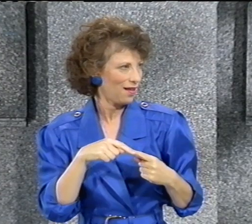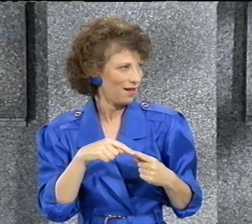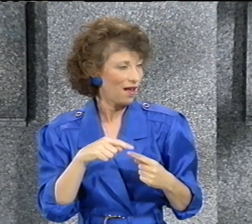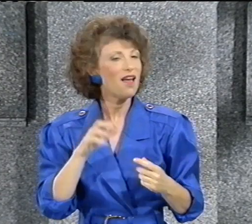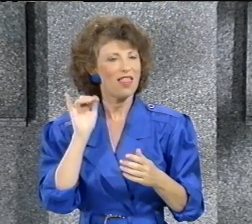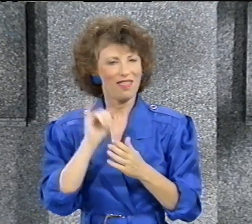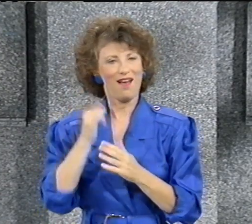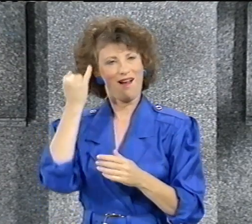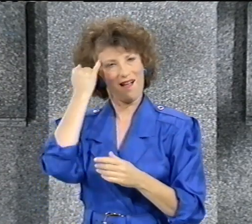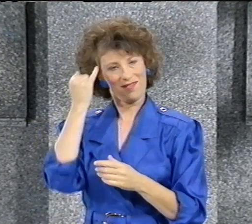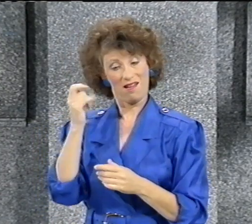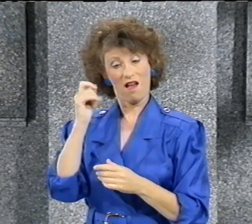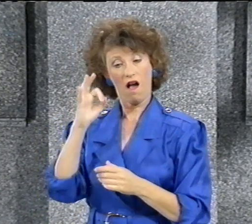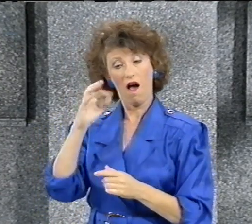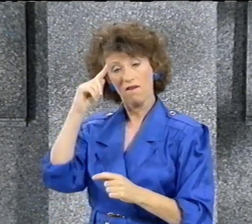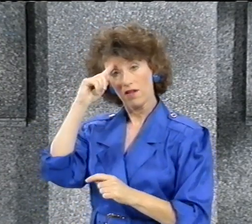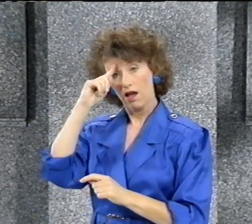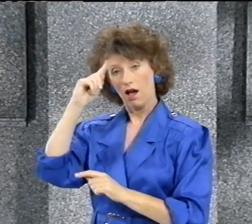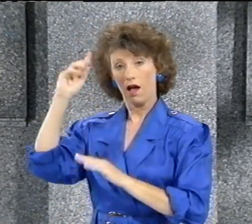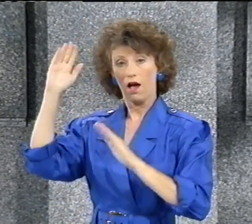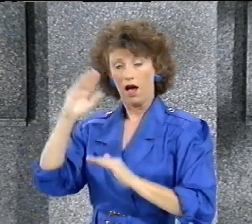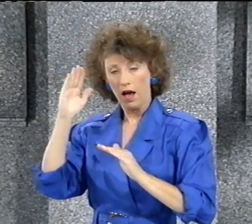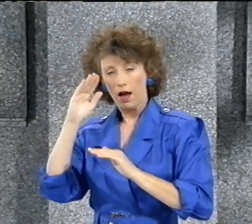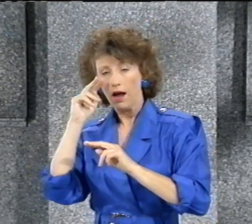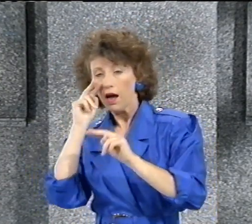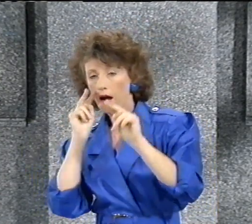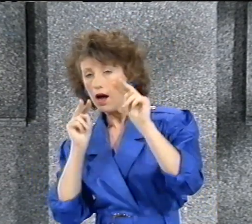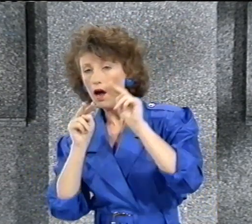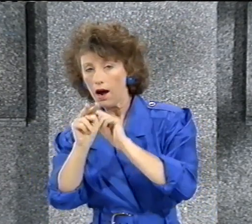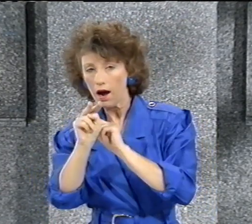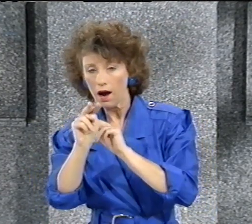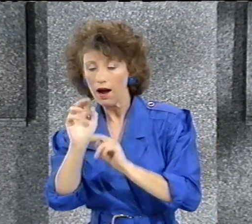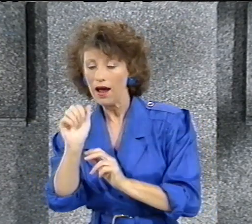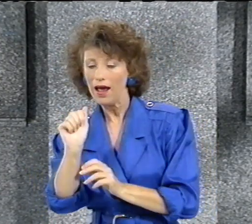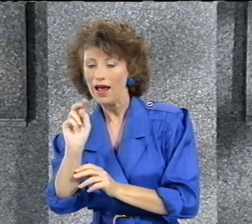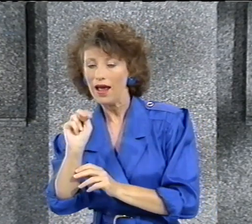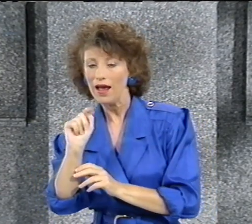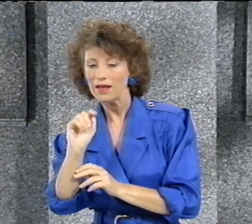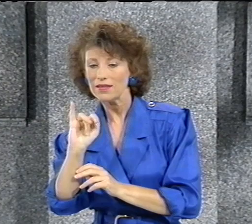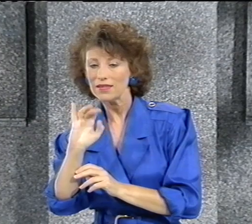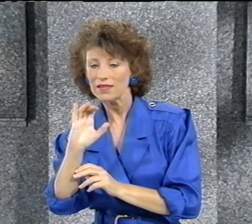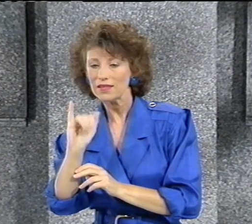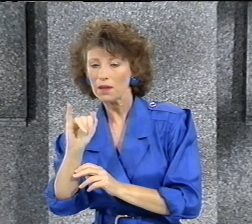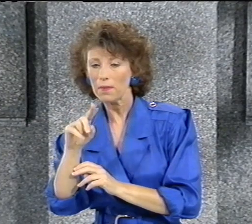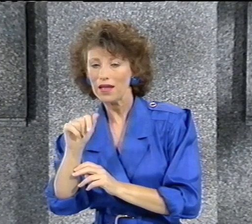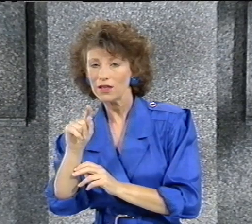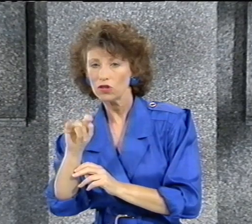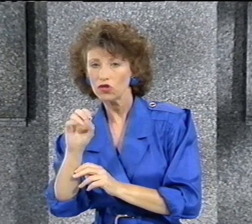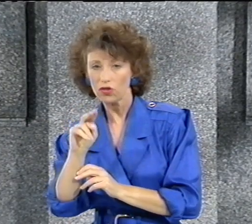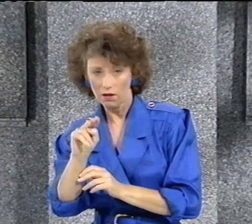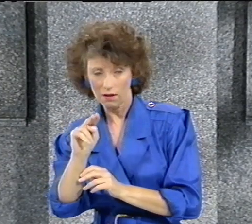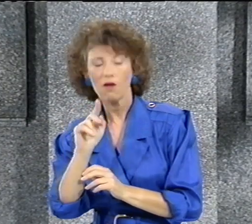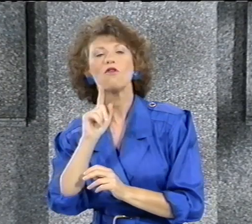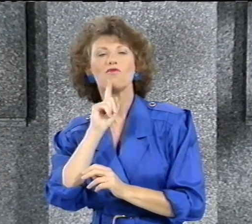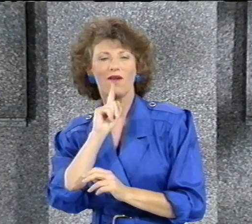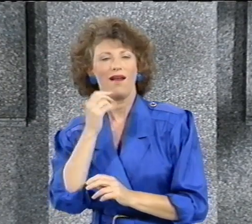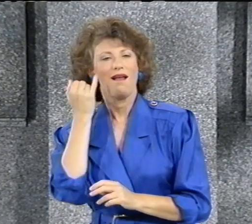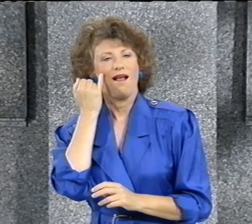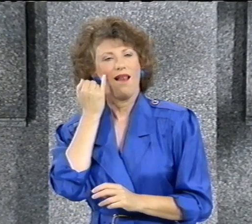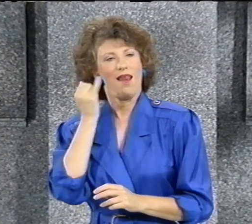word. That idea of expectation or anticipation is very much like using what